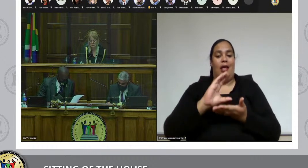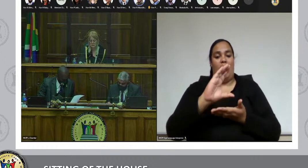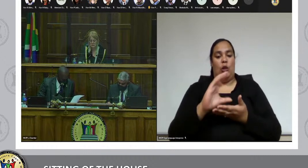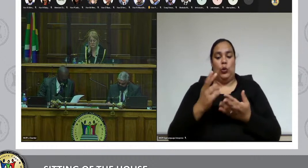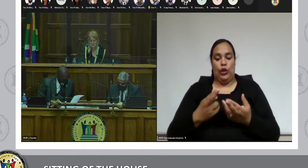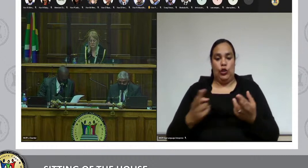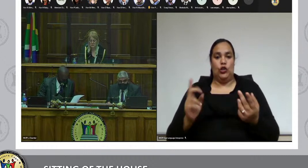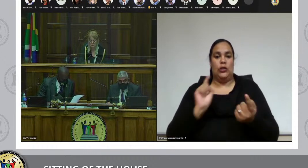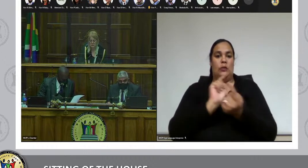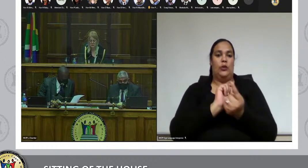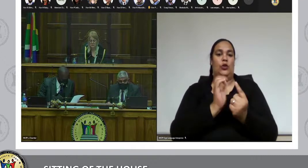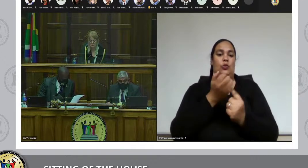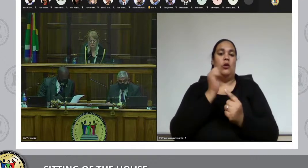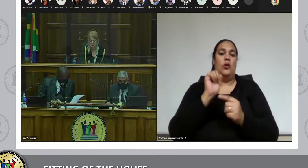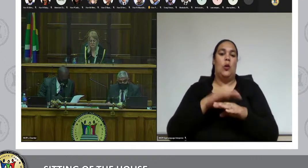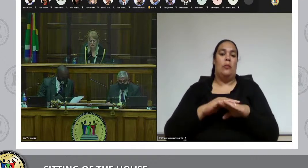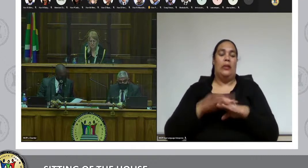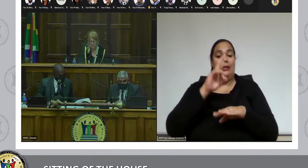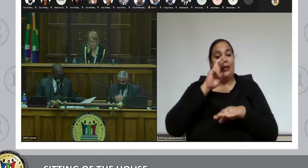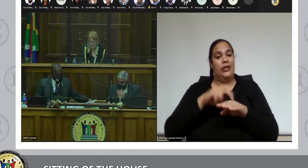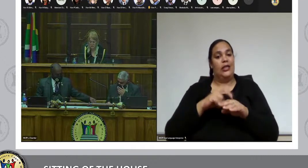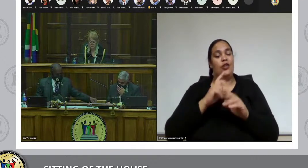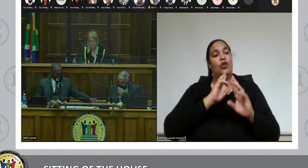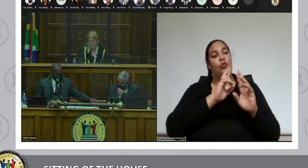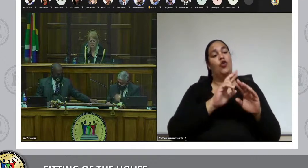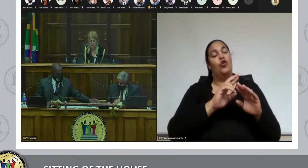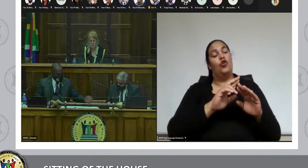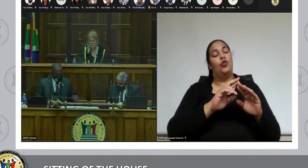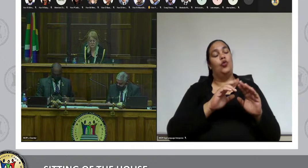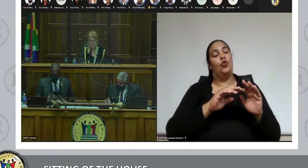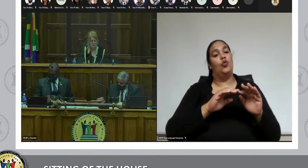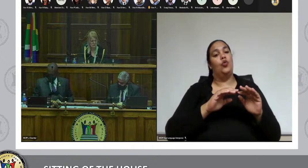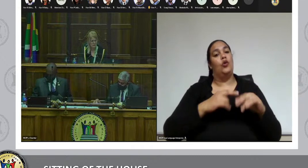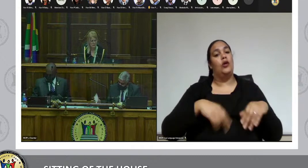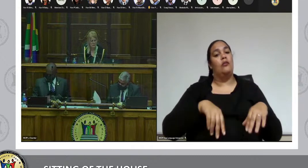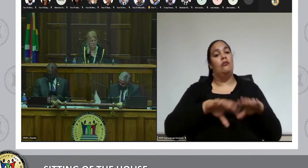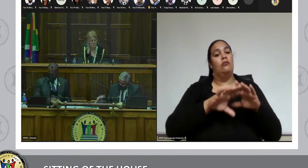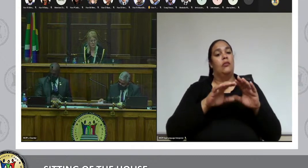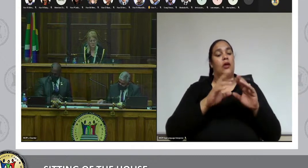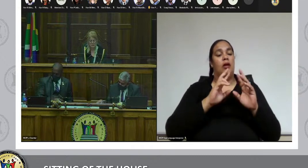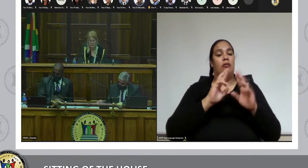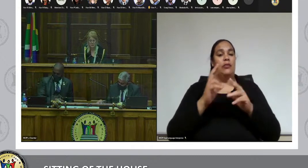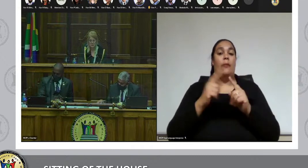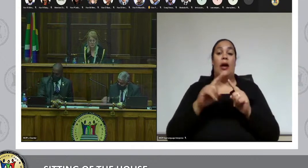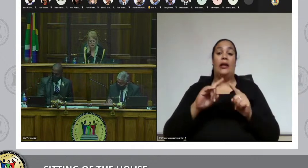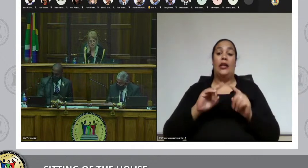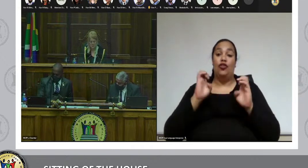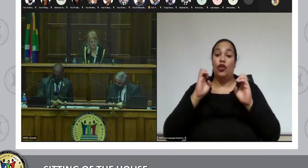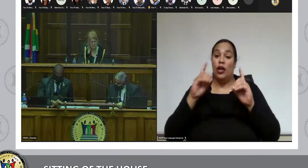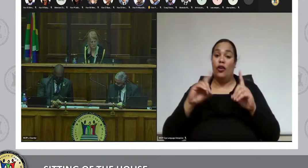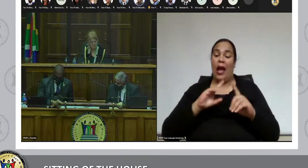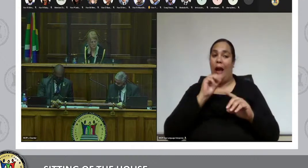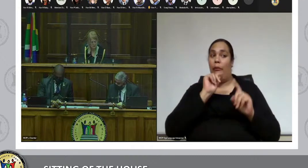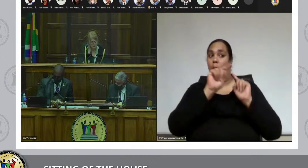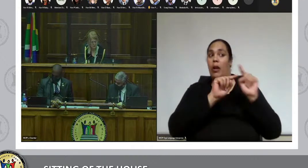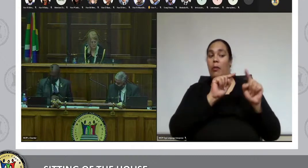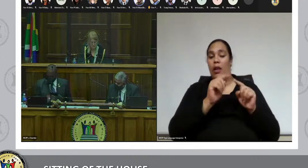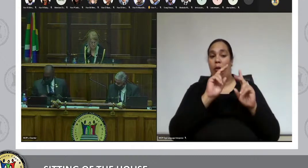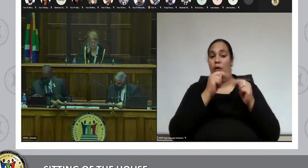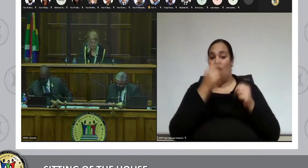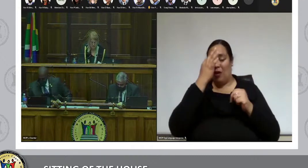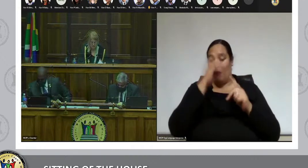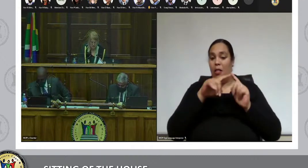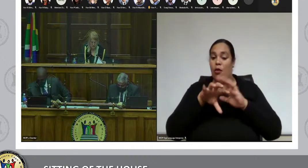resources to meet basic needs and respond to provincial priorities. The crisis in education and health should not be blamed on national government, but